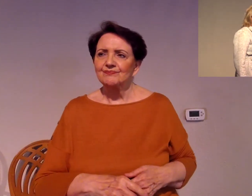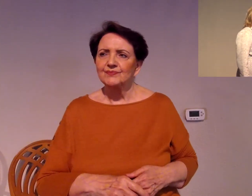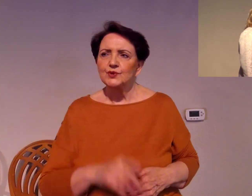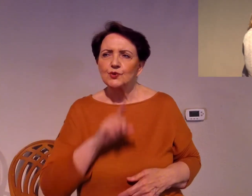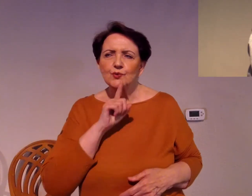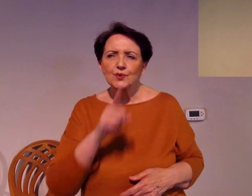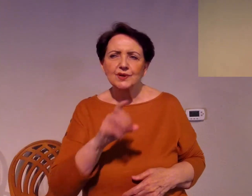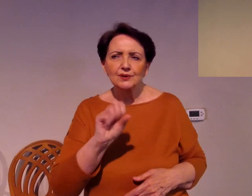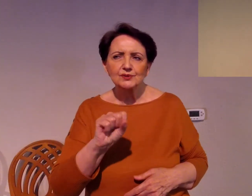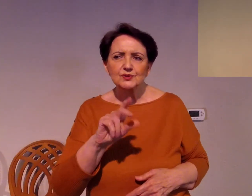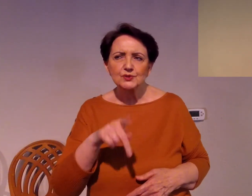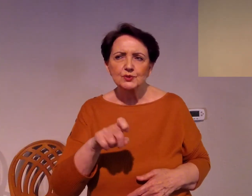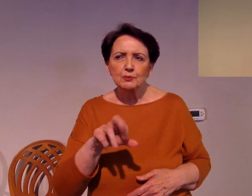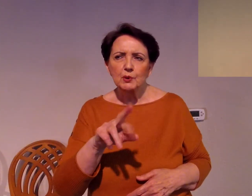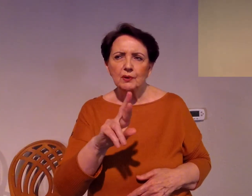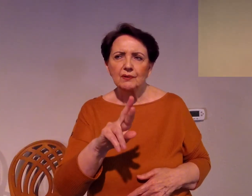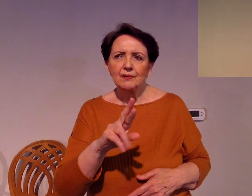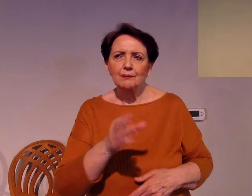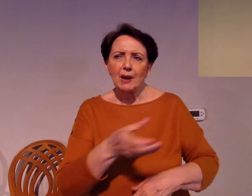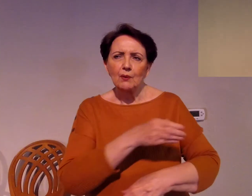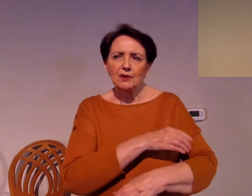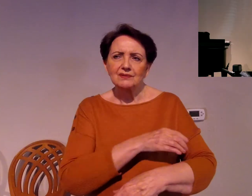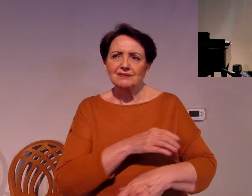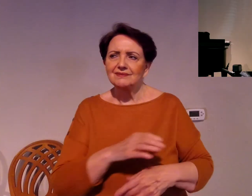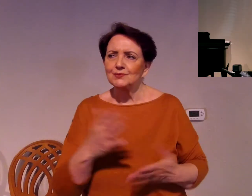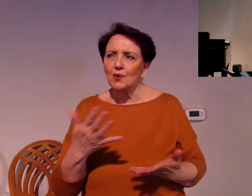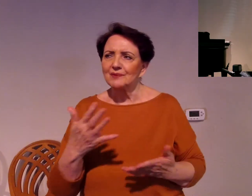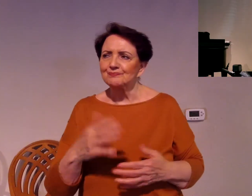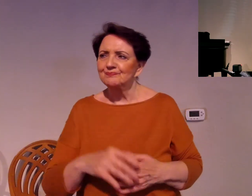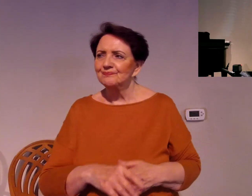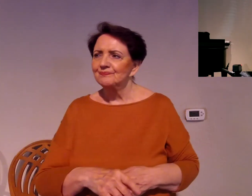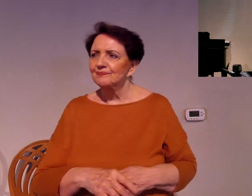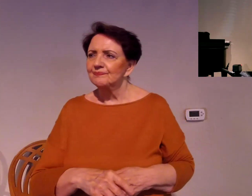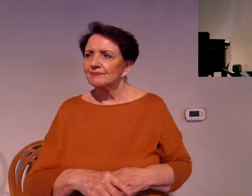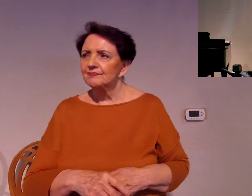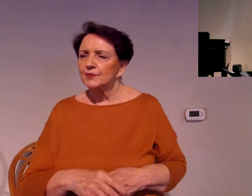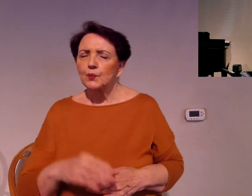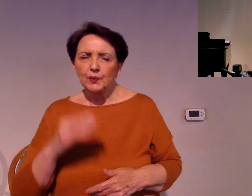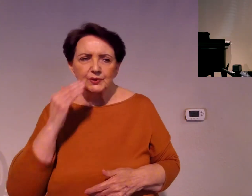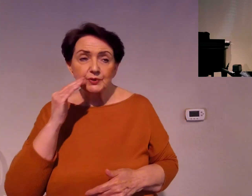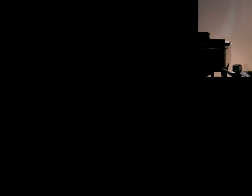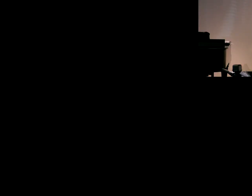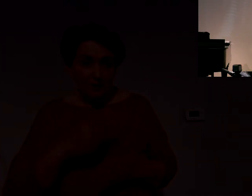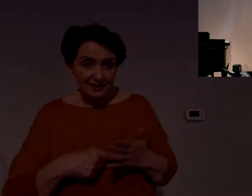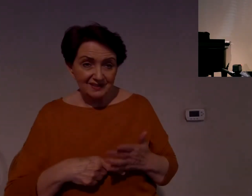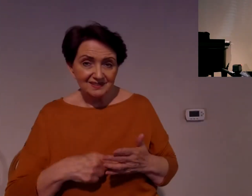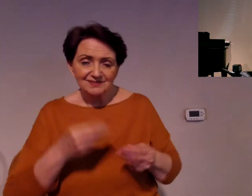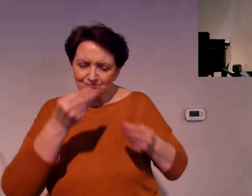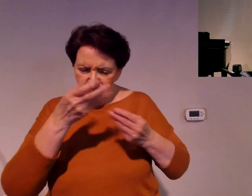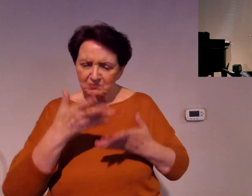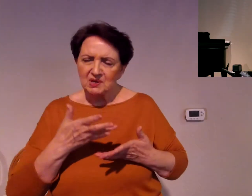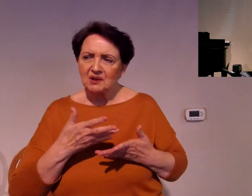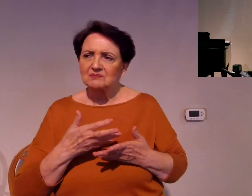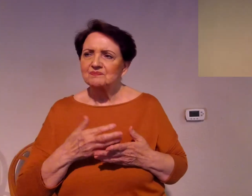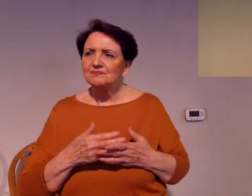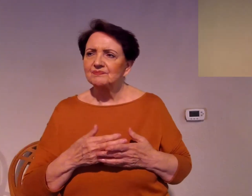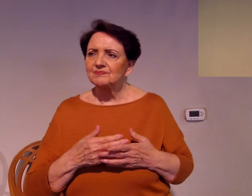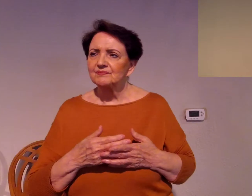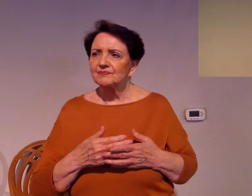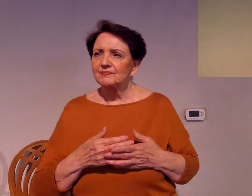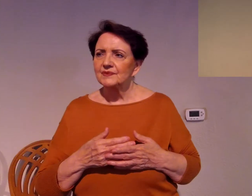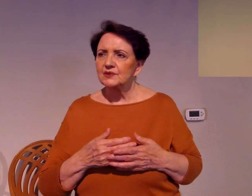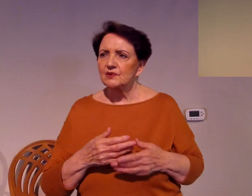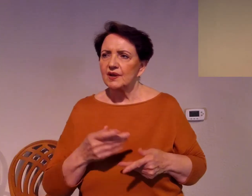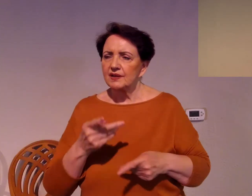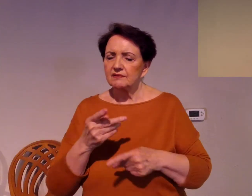real superpower? I want you, when you know what it is, I want you to tell me. So I can keep calling